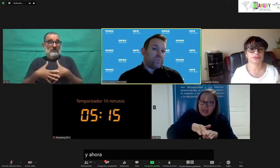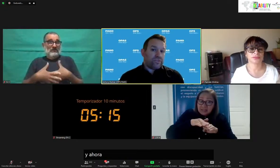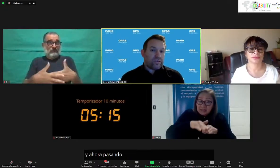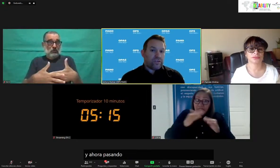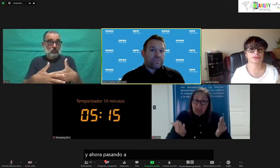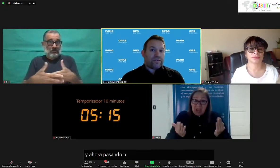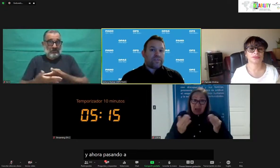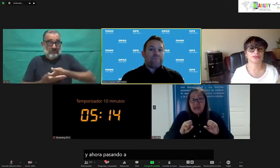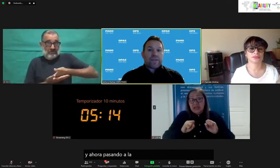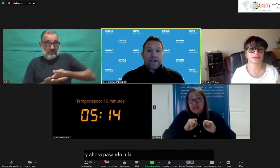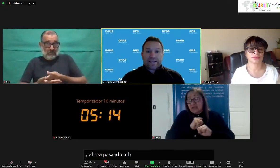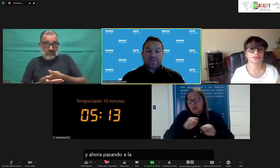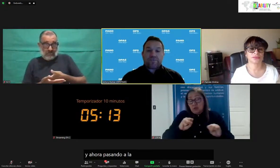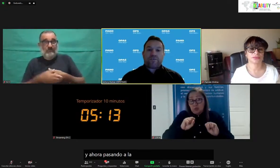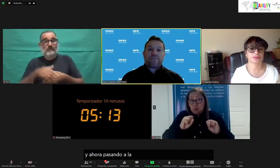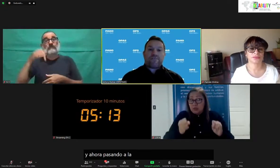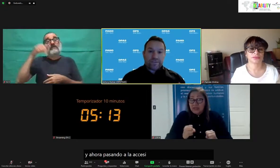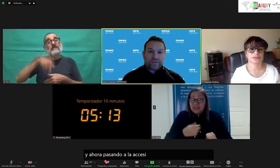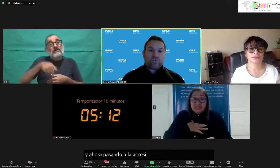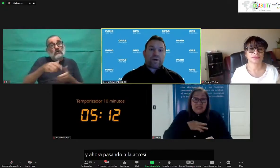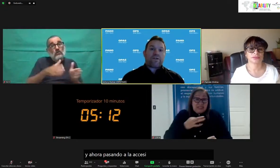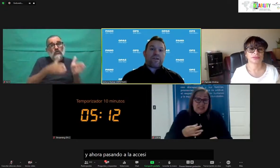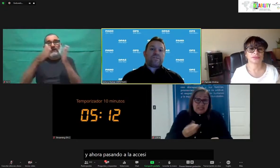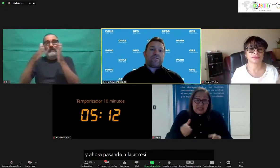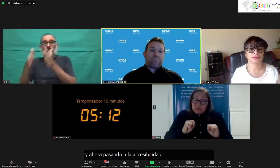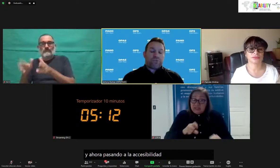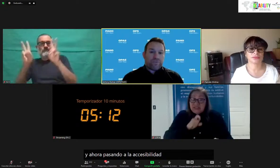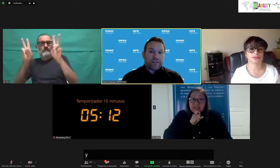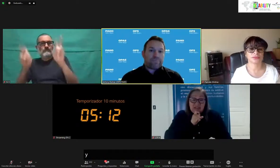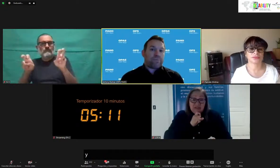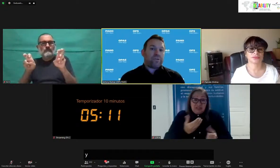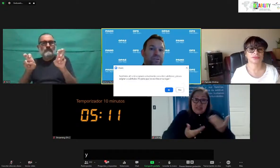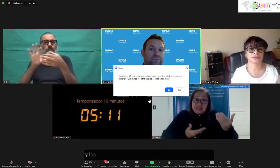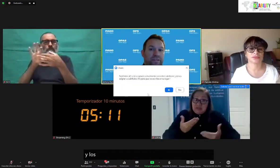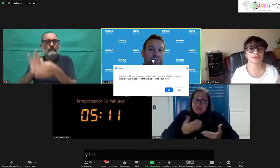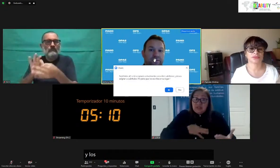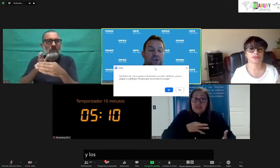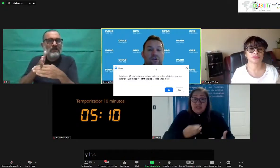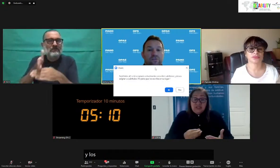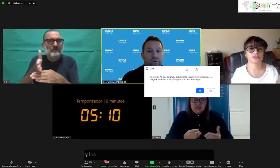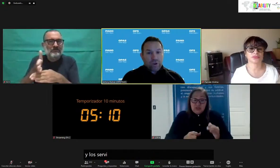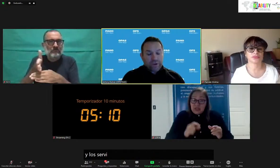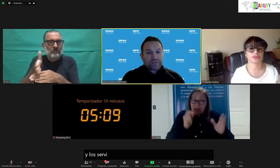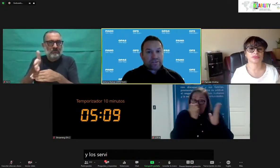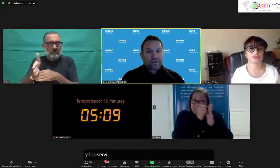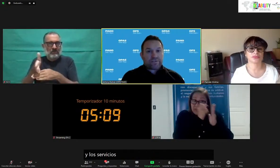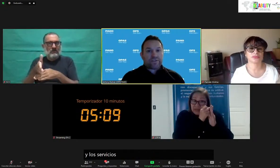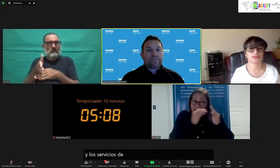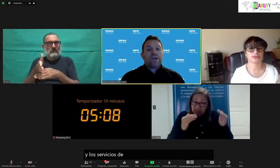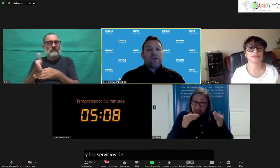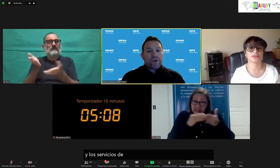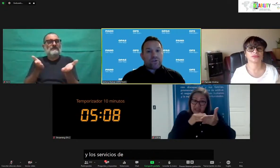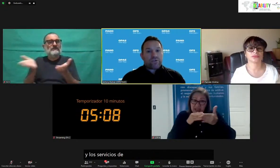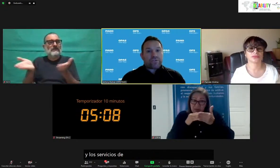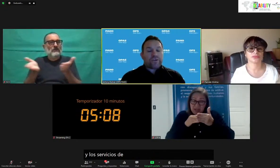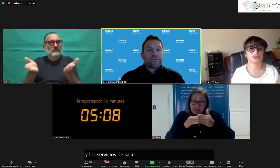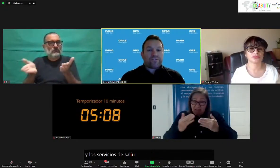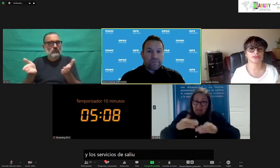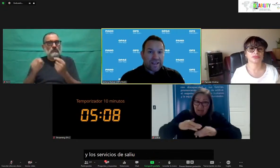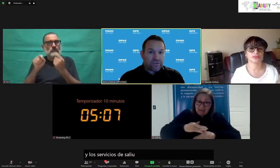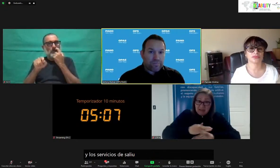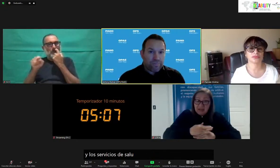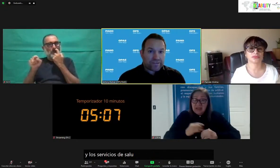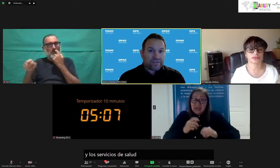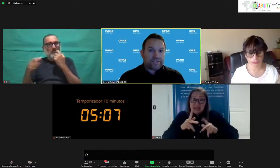systems and services identifying physical barriers that prevent people with disabilities from going to services but also